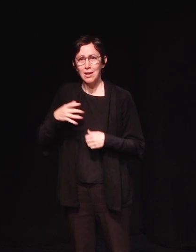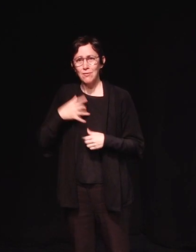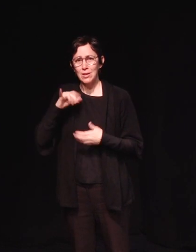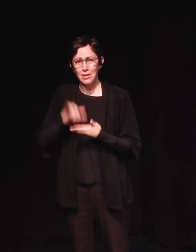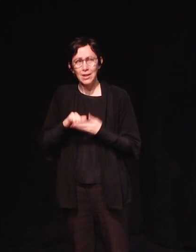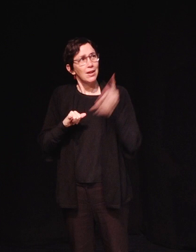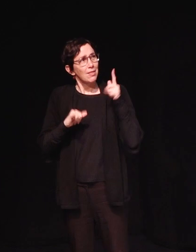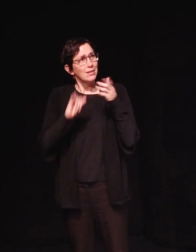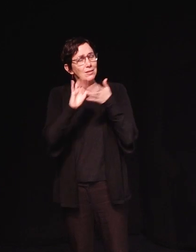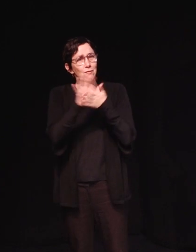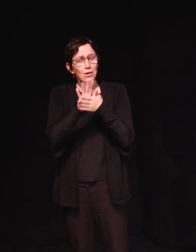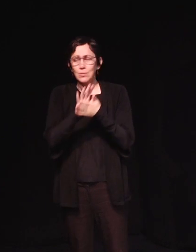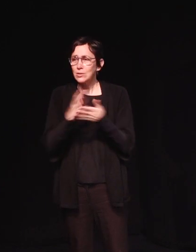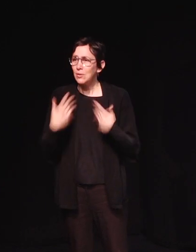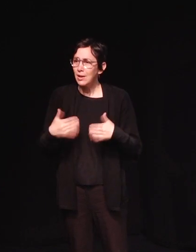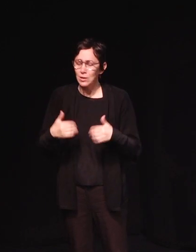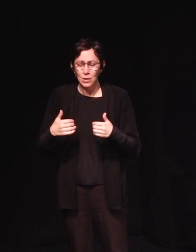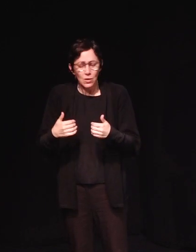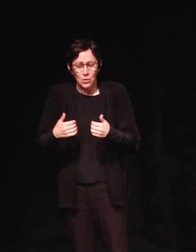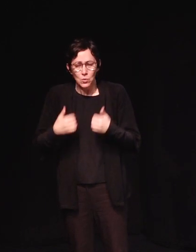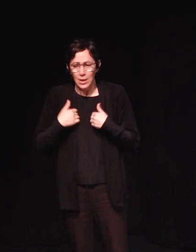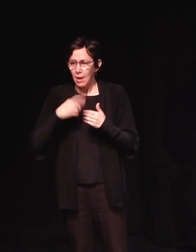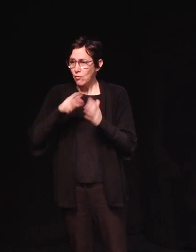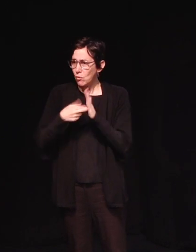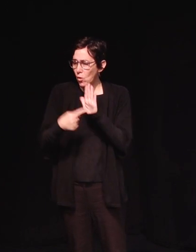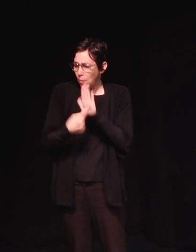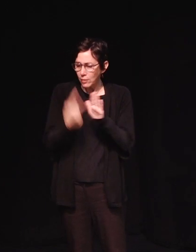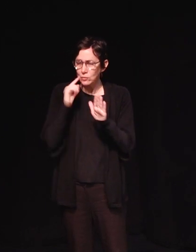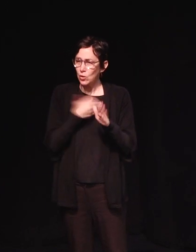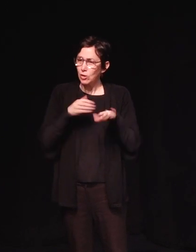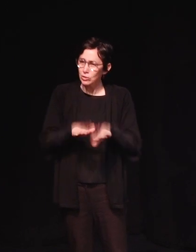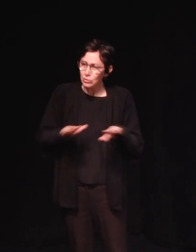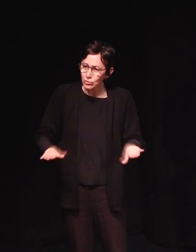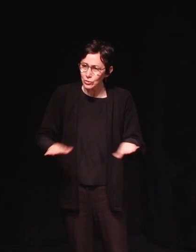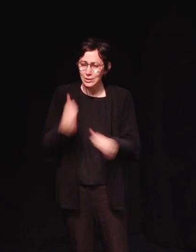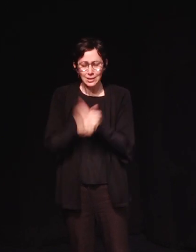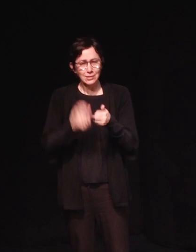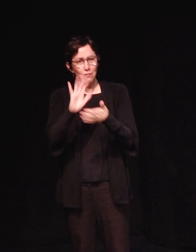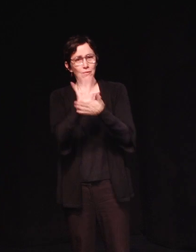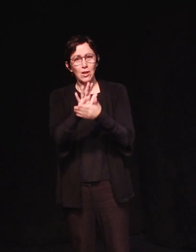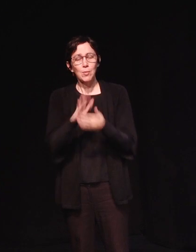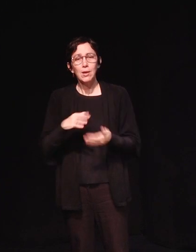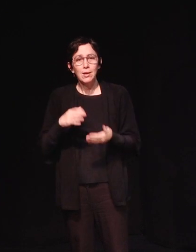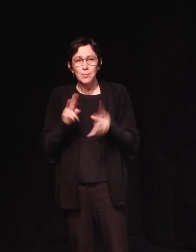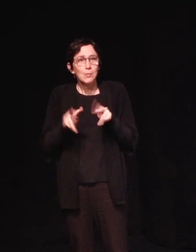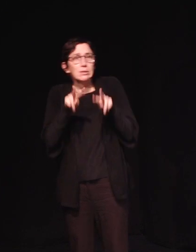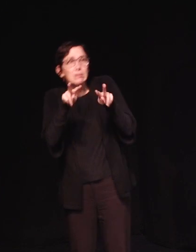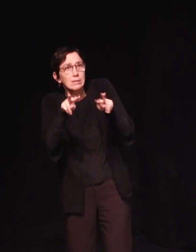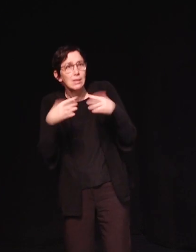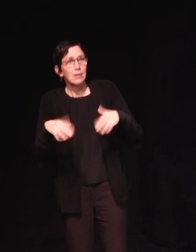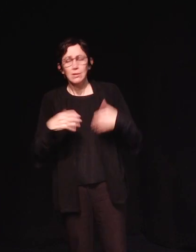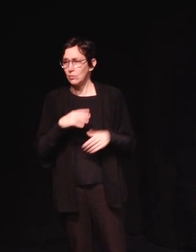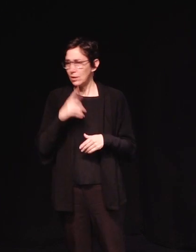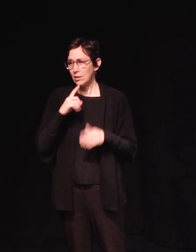sharing their role models, and all the filmmakers are role models for our kids, which is really incredible. And we're grateful for